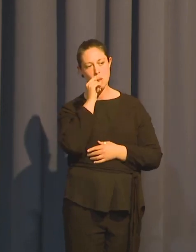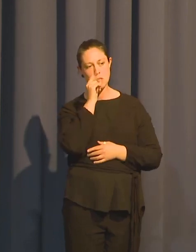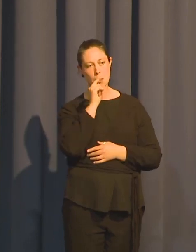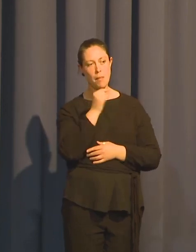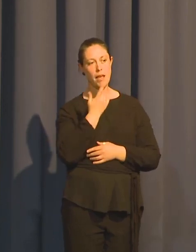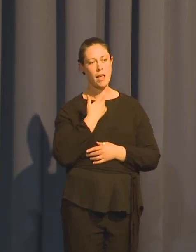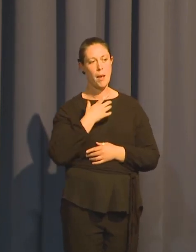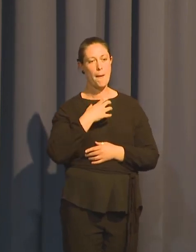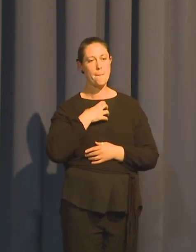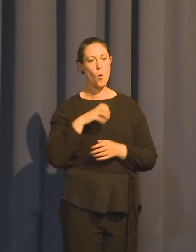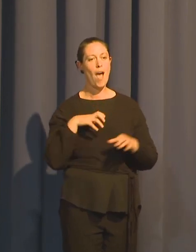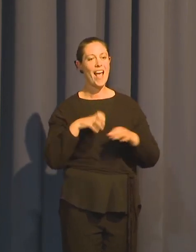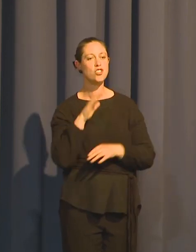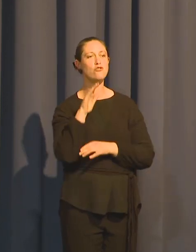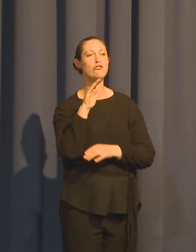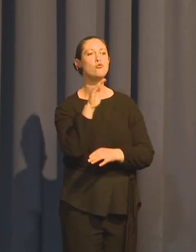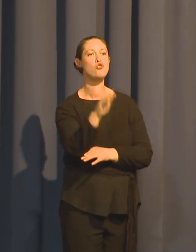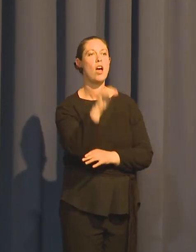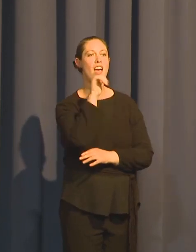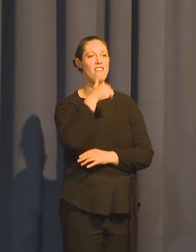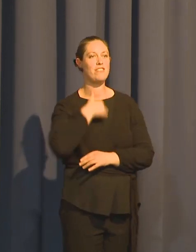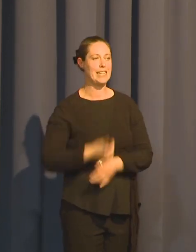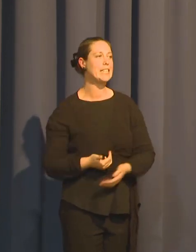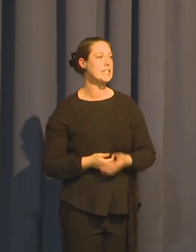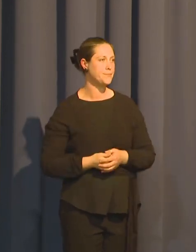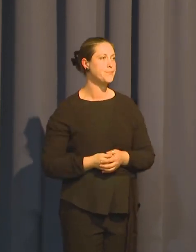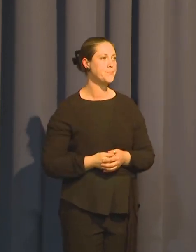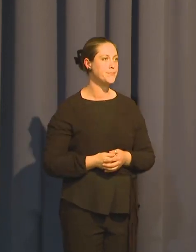potentially take further action in the future.